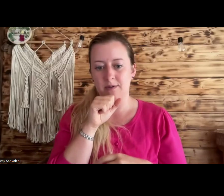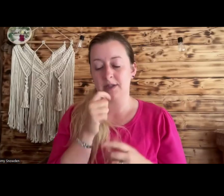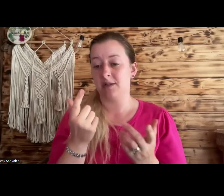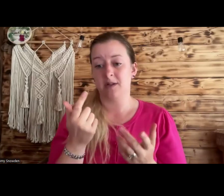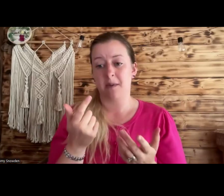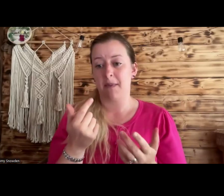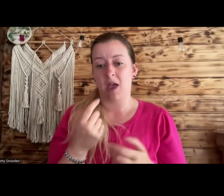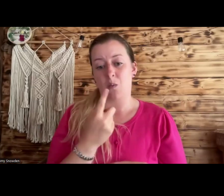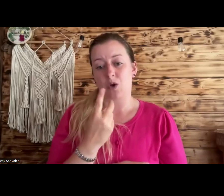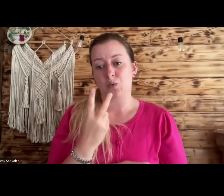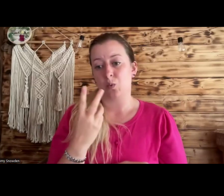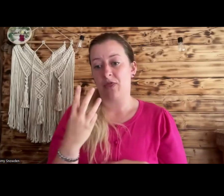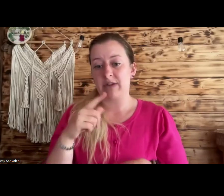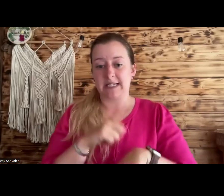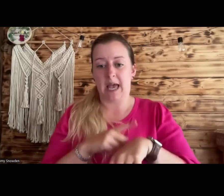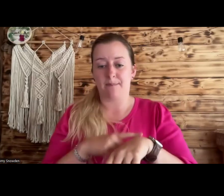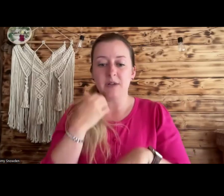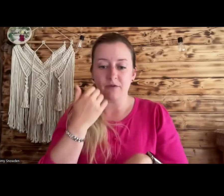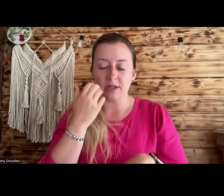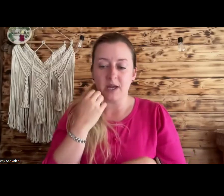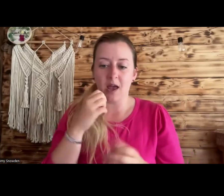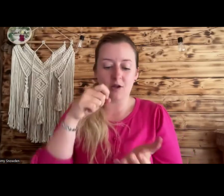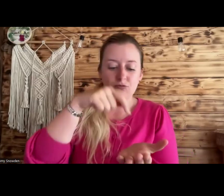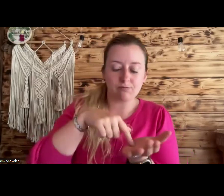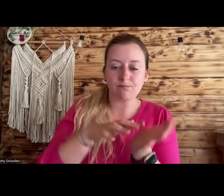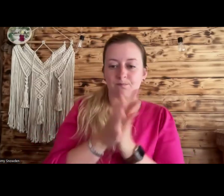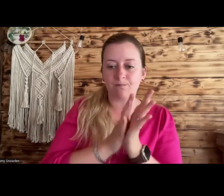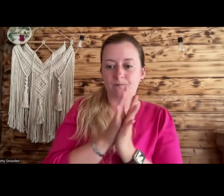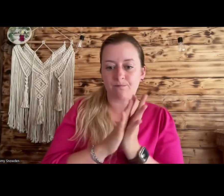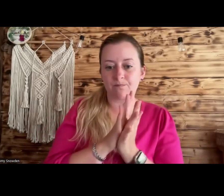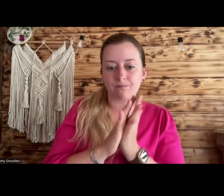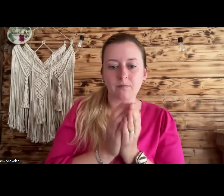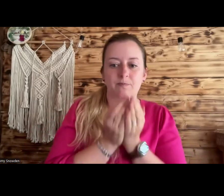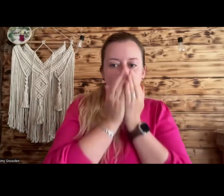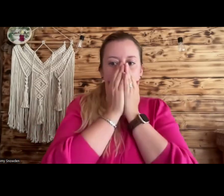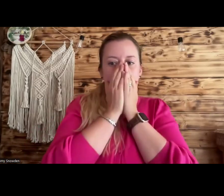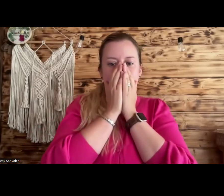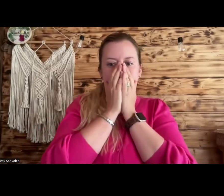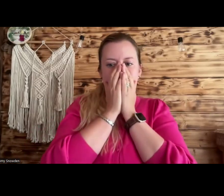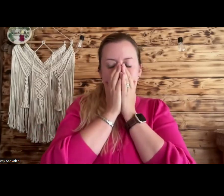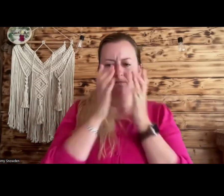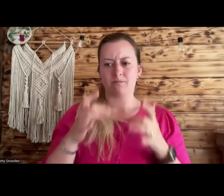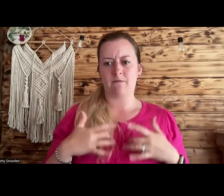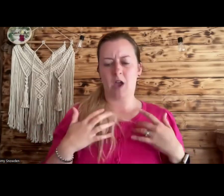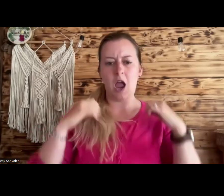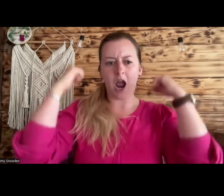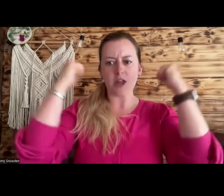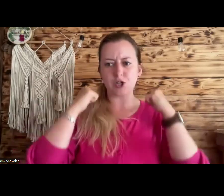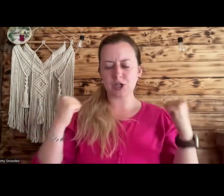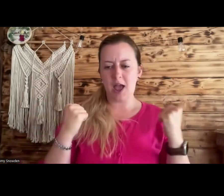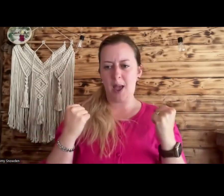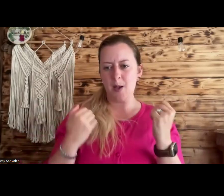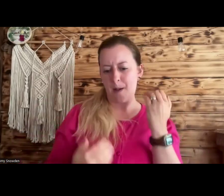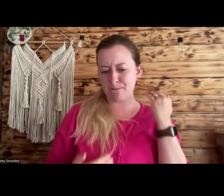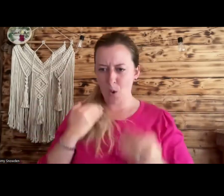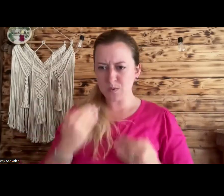hands, inhale it throughout the day, and this is going to be energizing, stimulating, and motivating. So this is